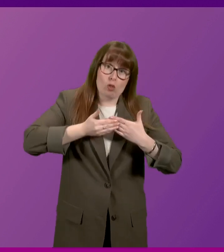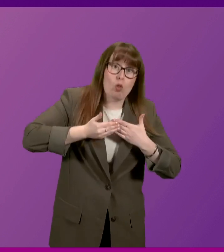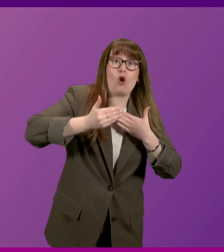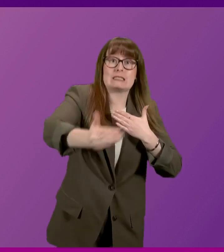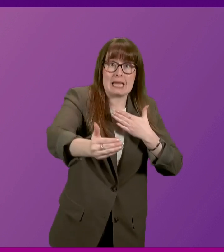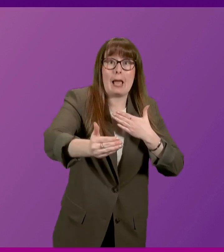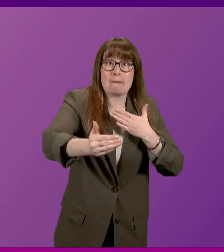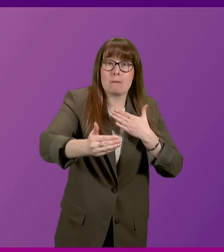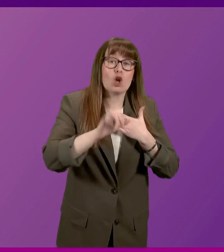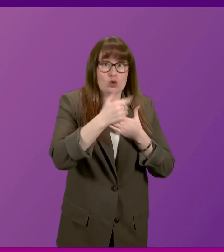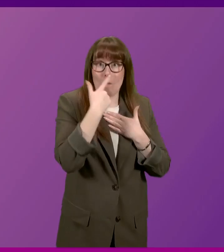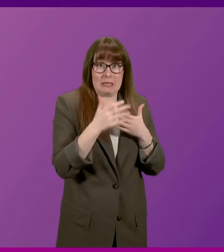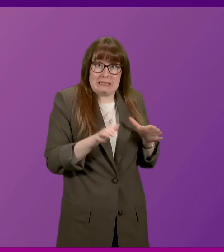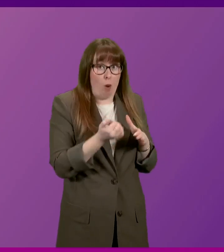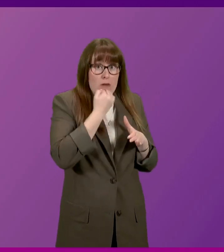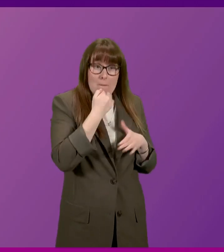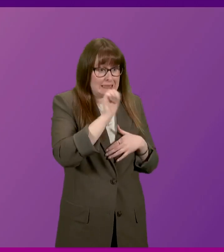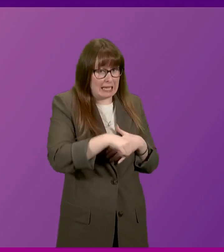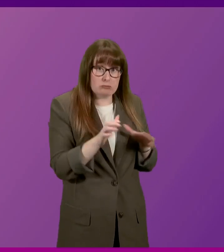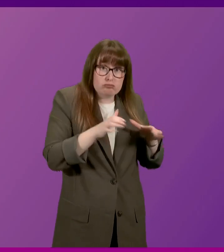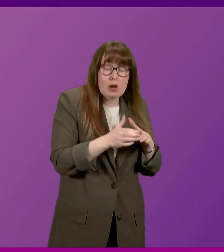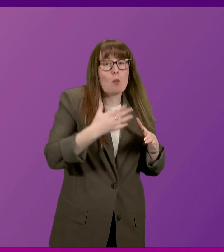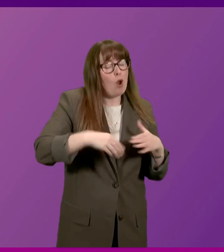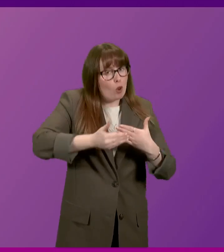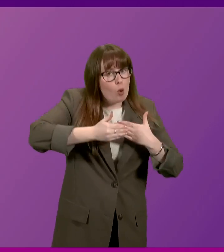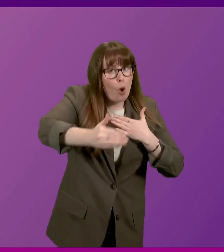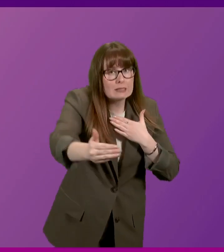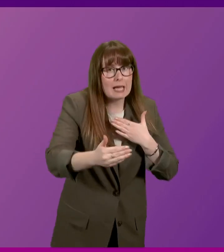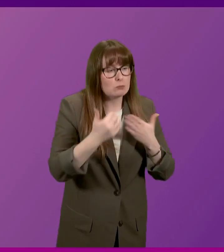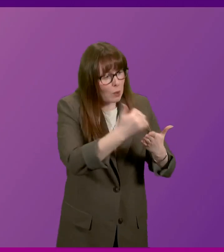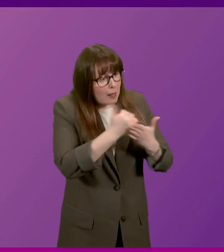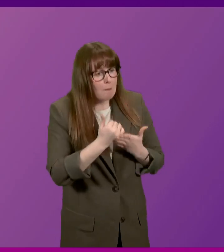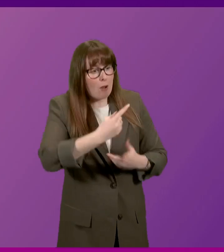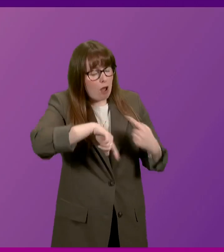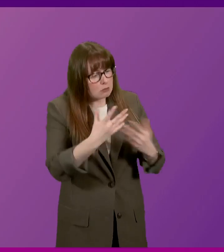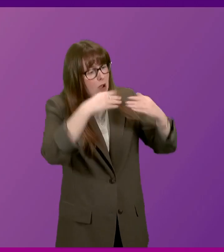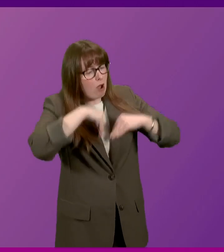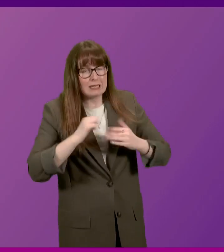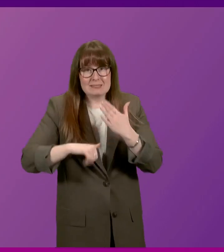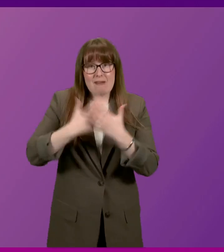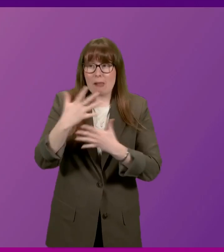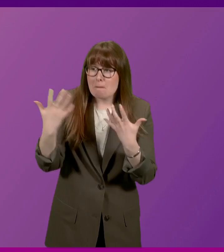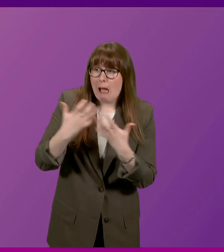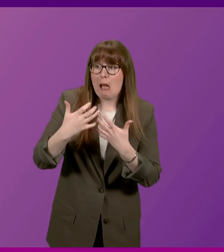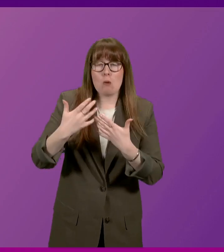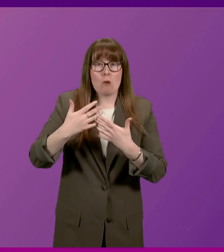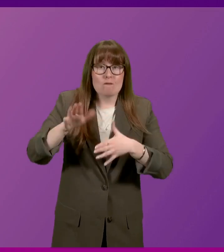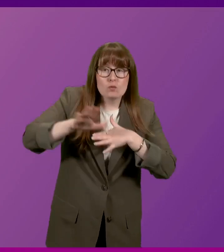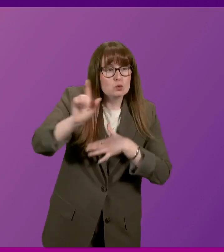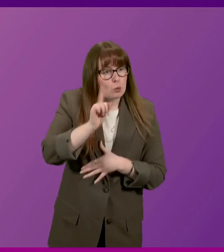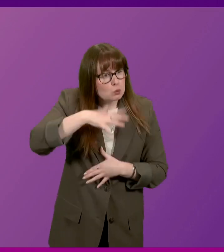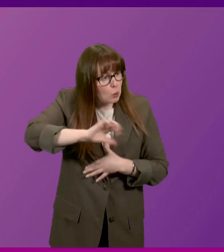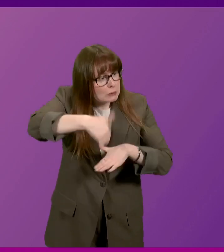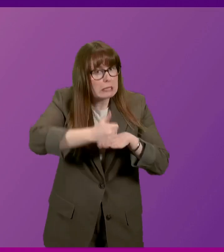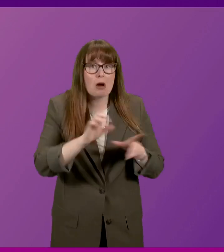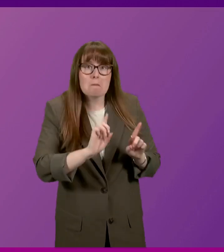even a small number of women to develop some of the recommendations and talk about what their vision for a service would, in fact, answer some of the questions here